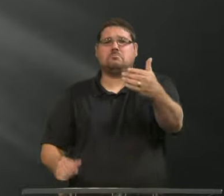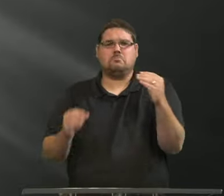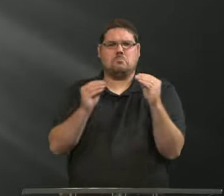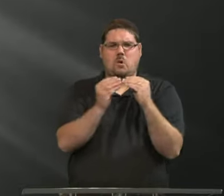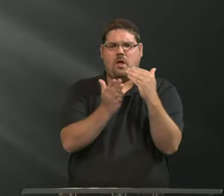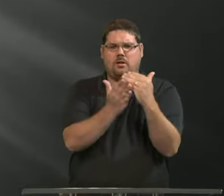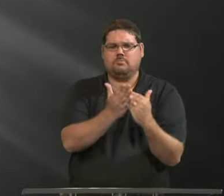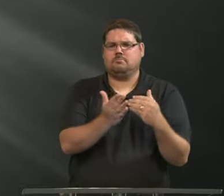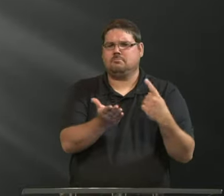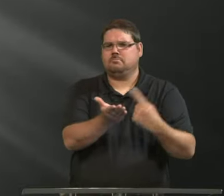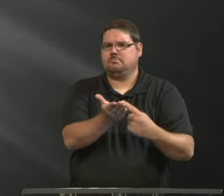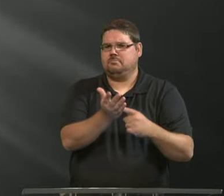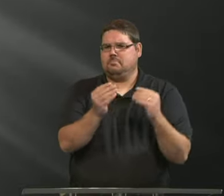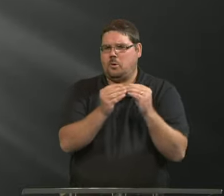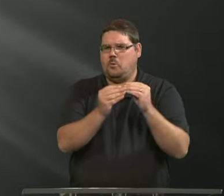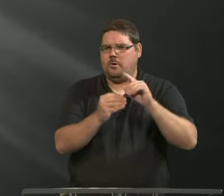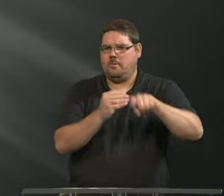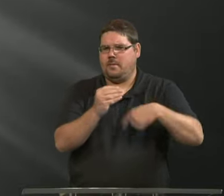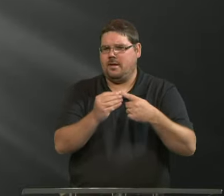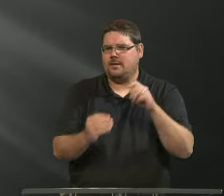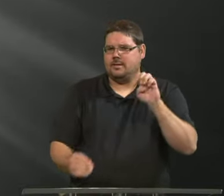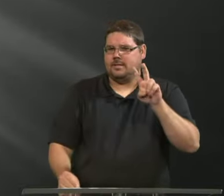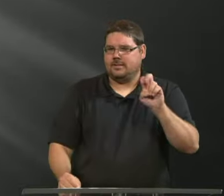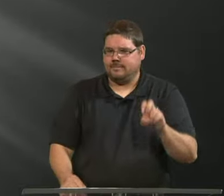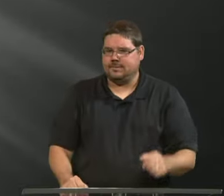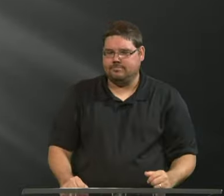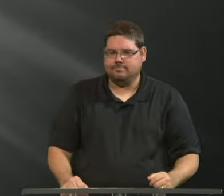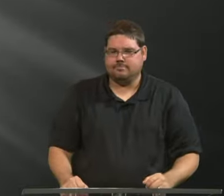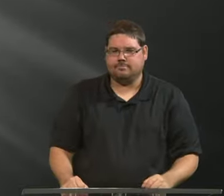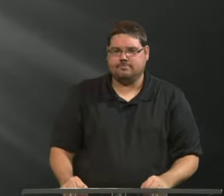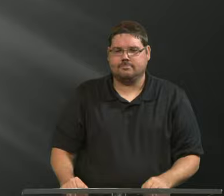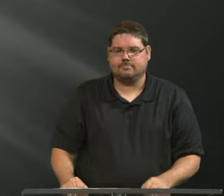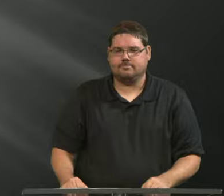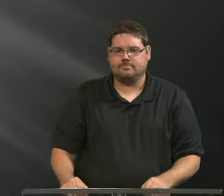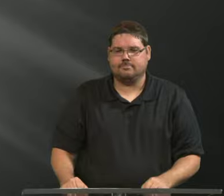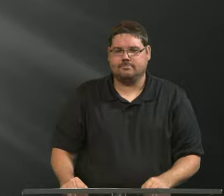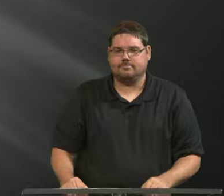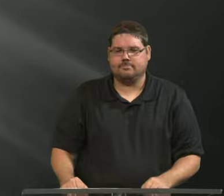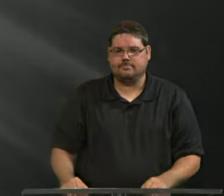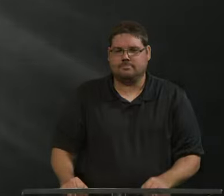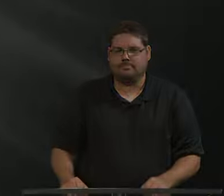That's when we follow God's way. We'll discuss more about this with Eve later on.